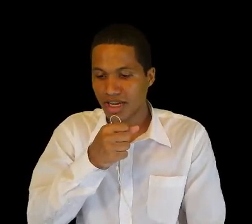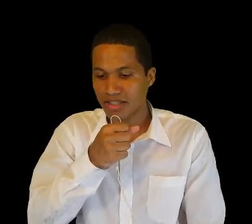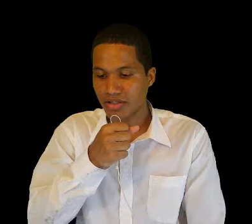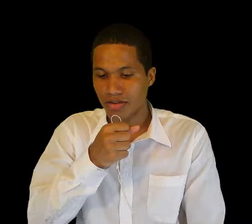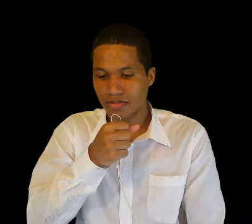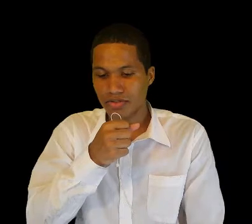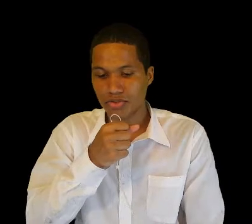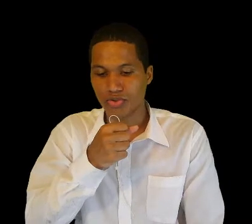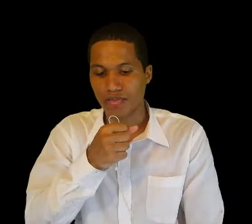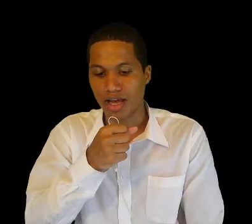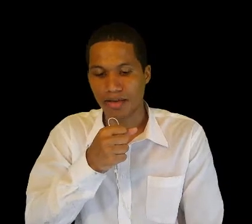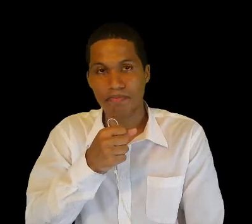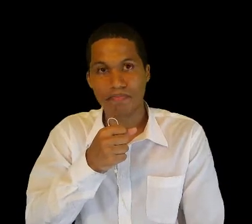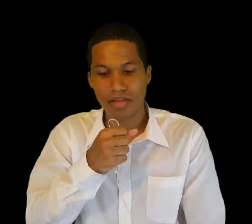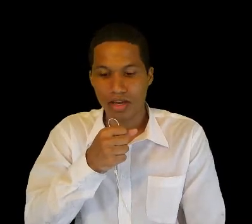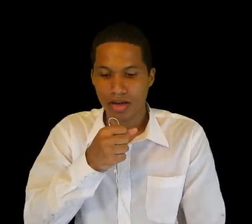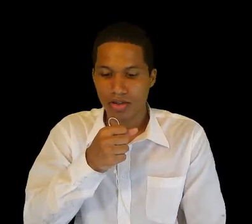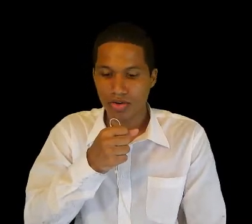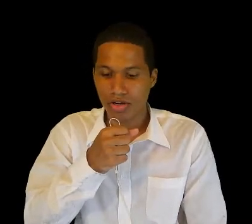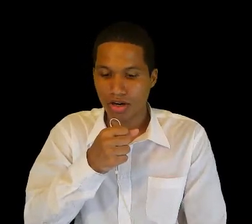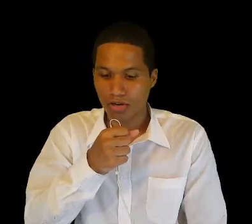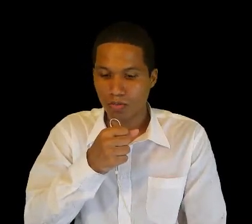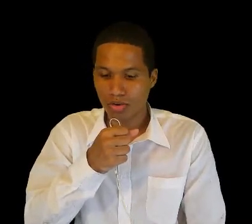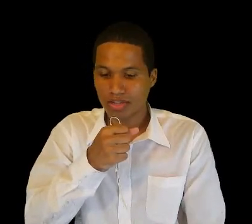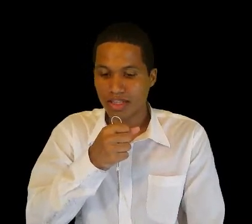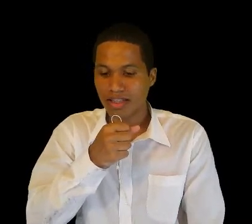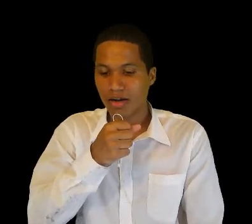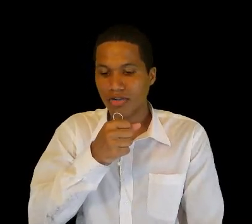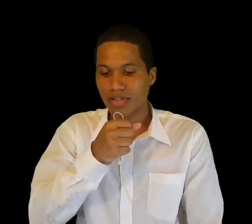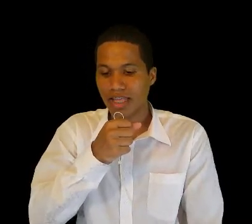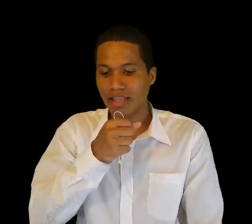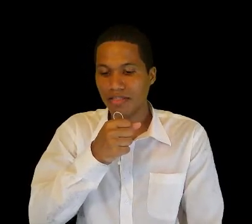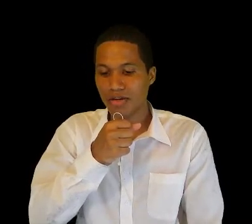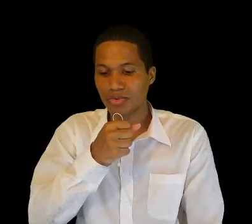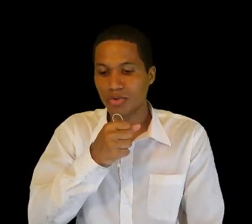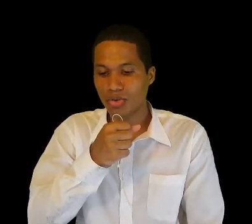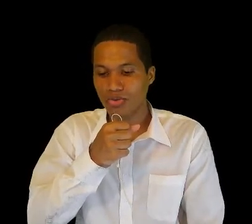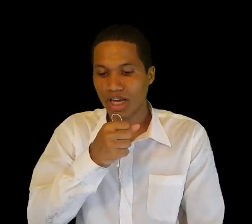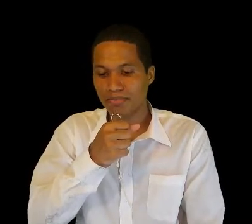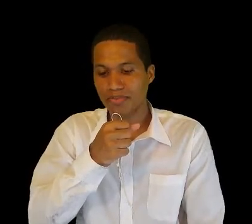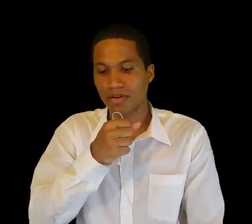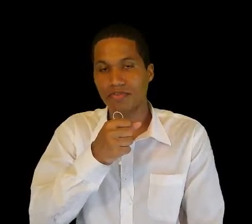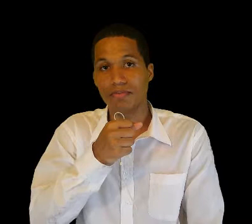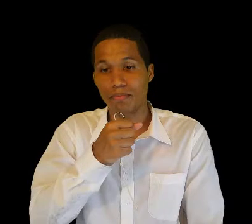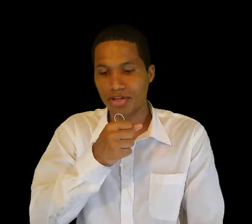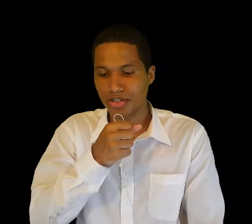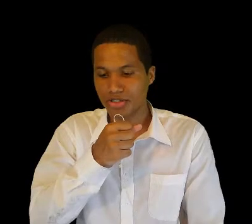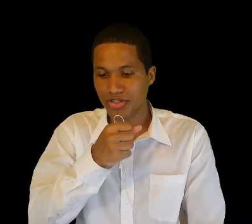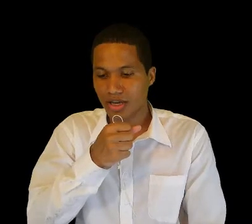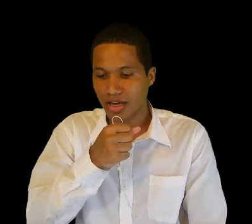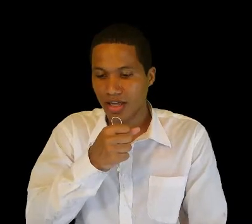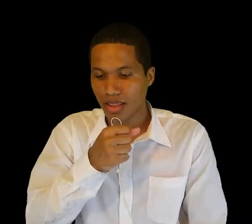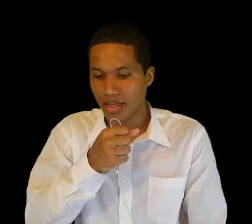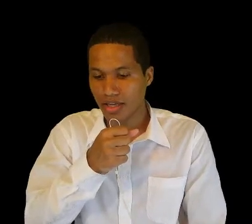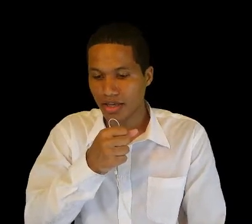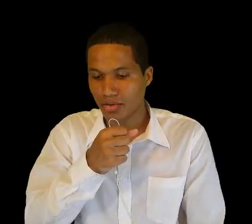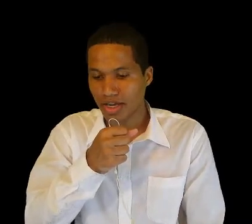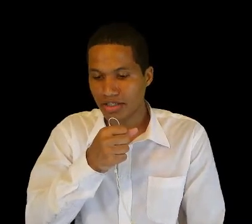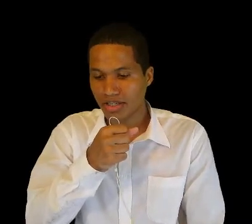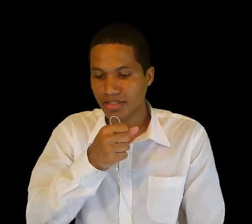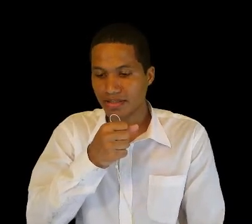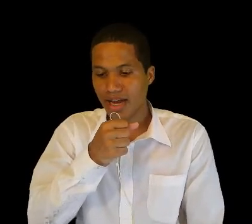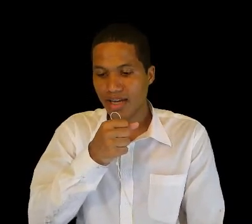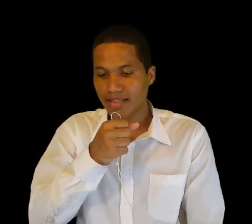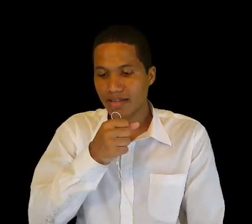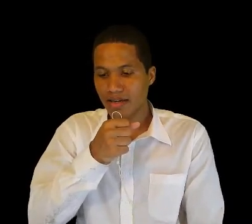bird light enough to fly. There are more than 908,000 known types of birds. They